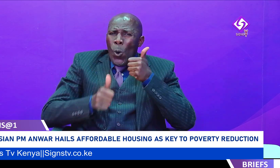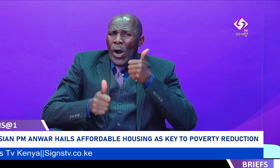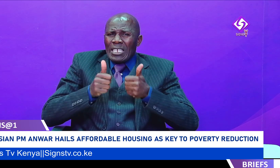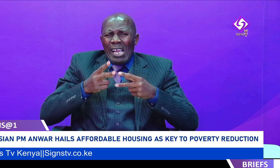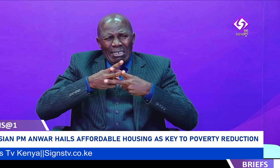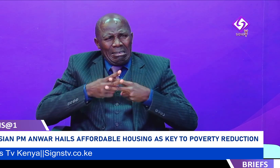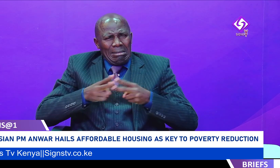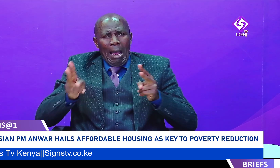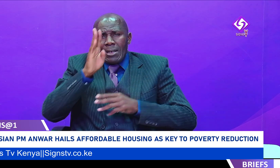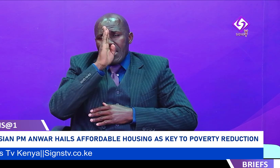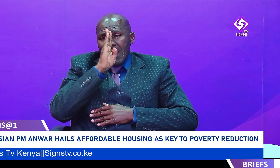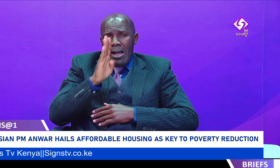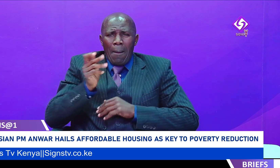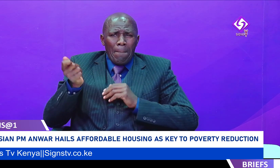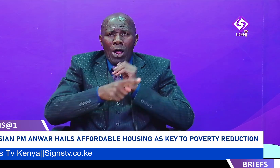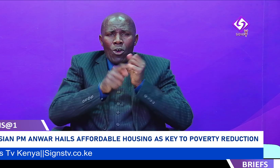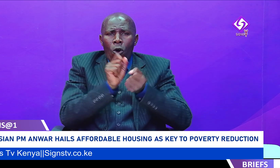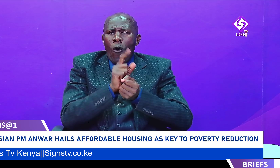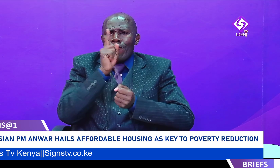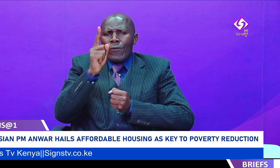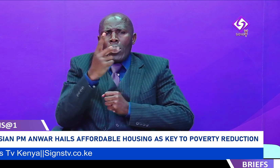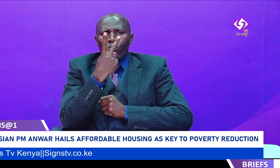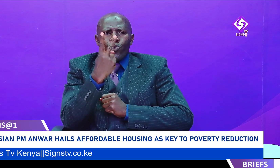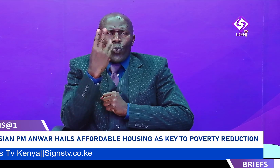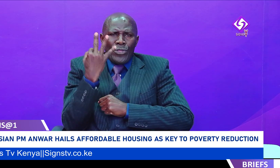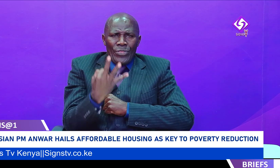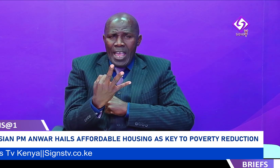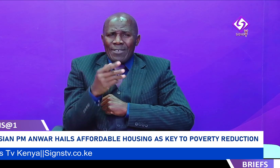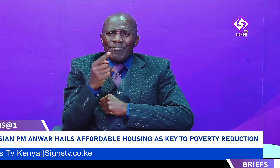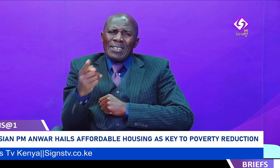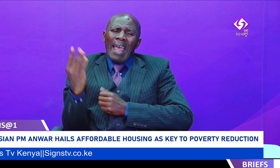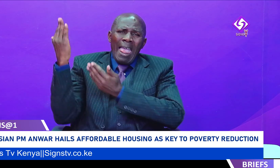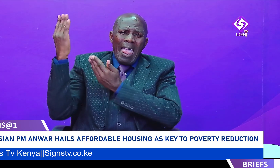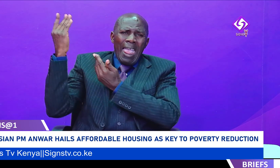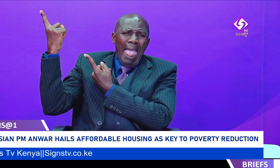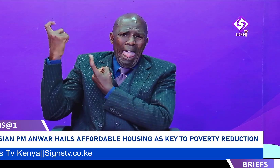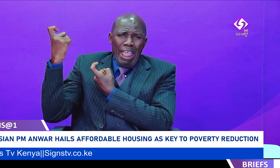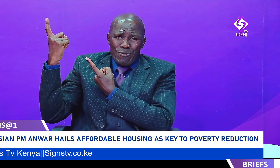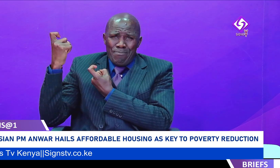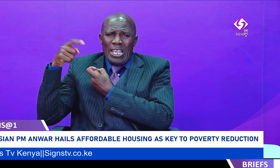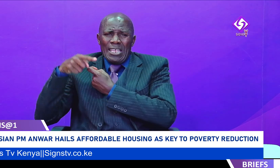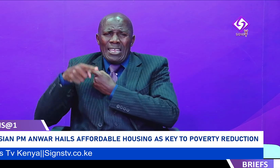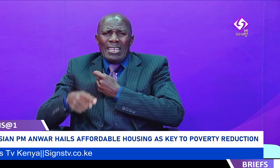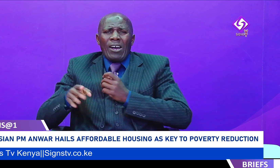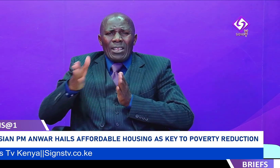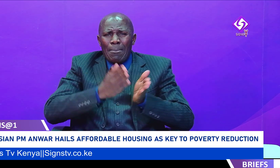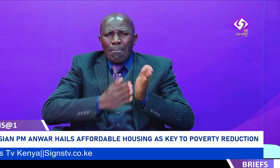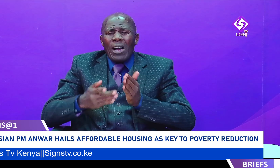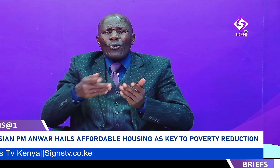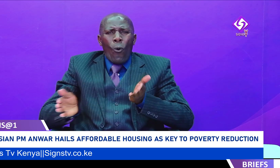The official visit, which began on Sunday, November 23rd, is expected to